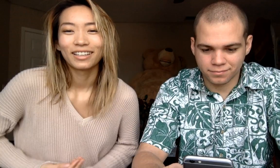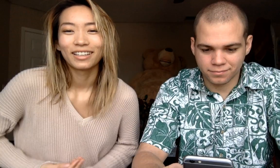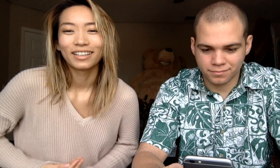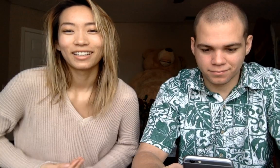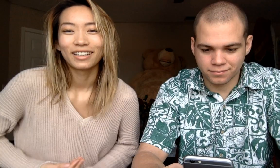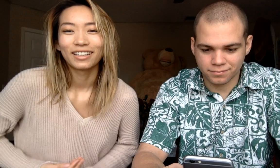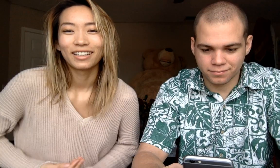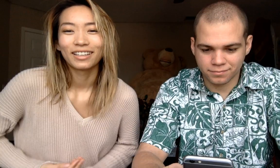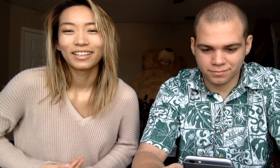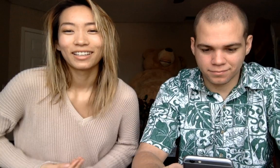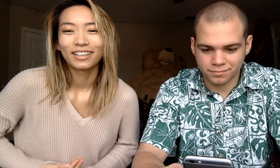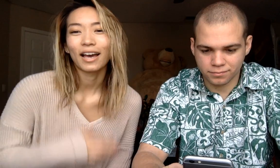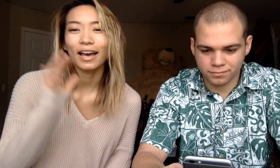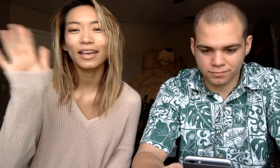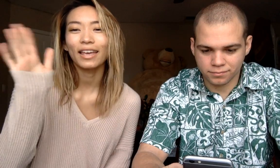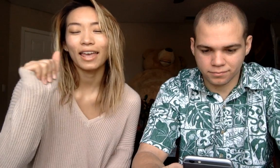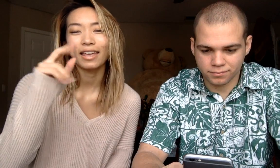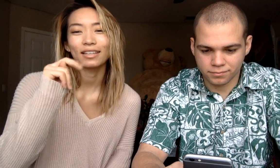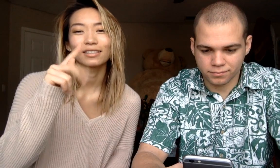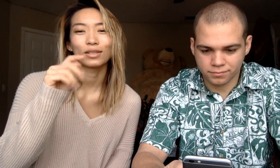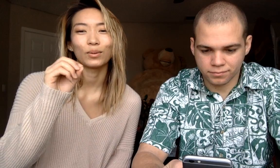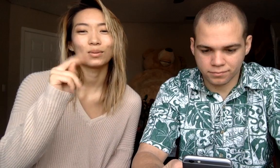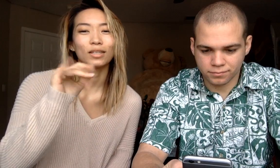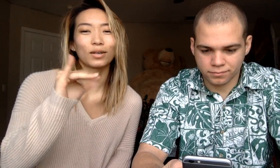Hi. Hi, Antonio.